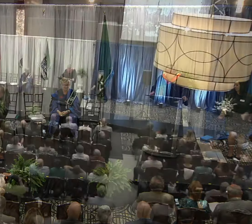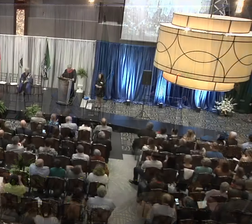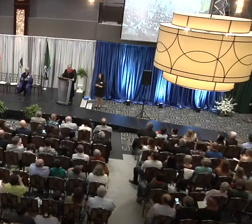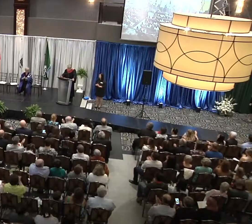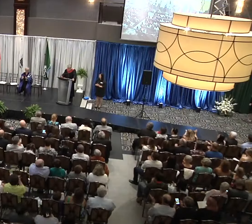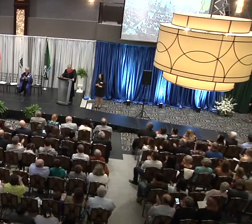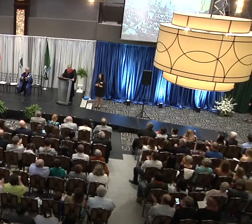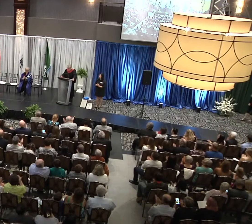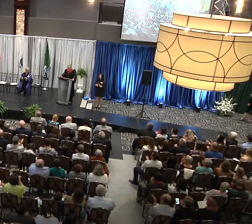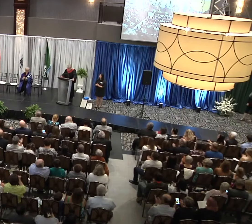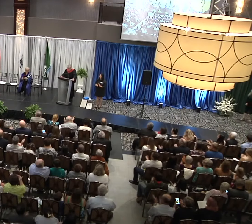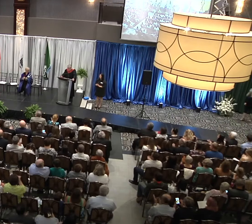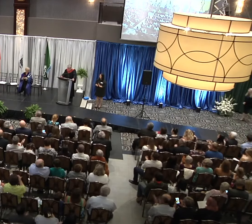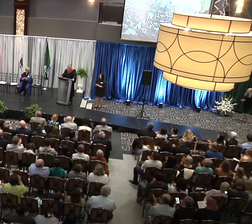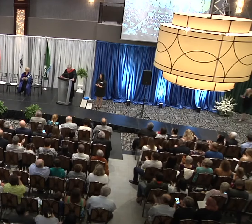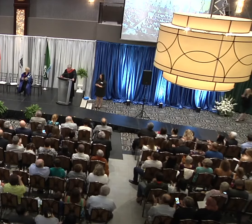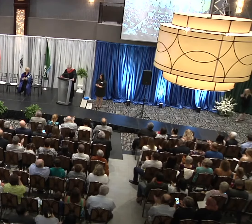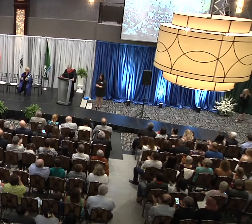Entrepreneurship.